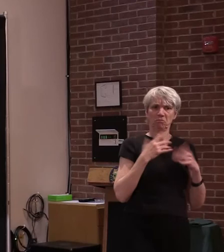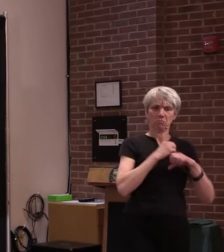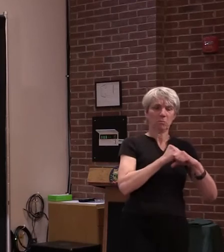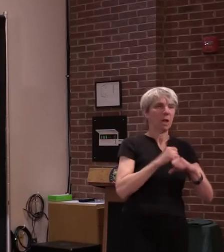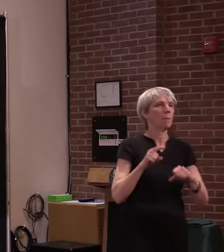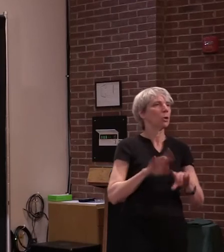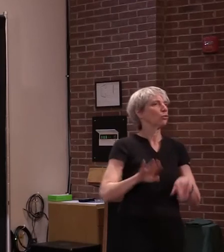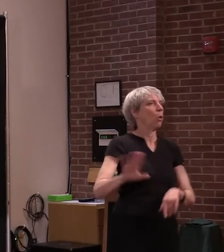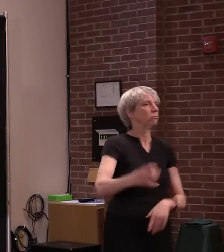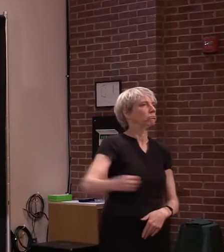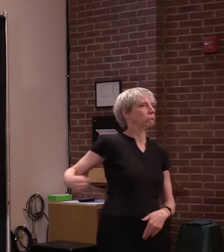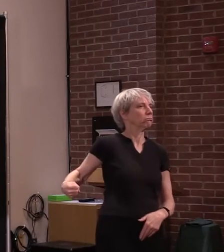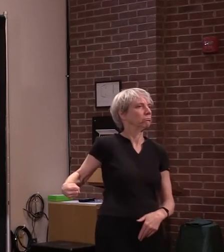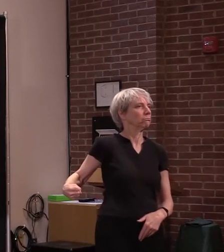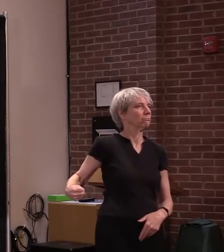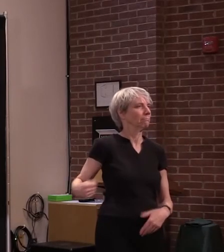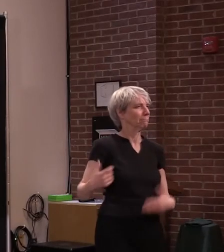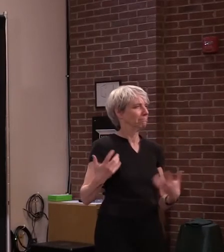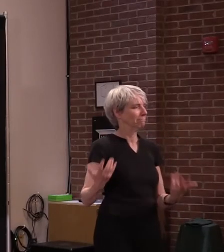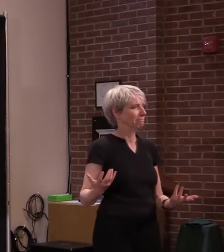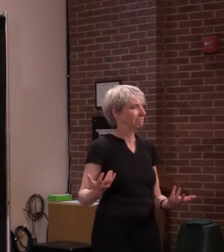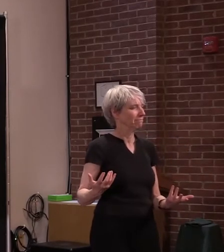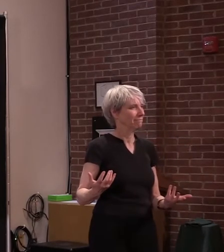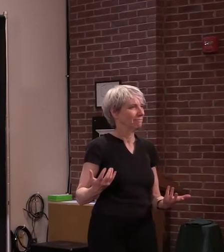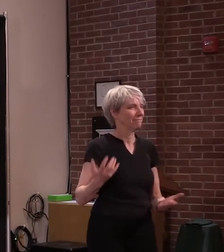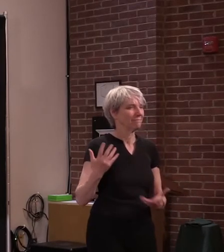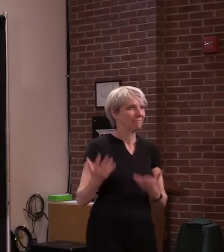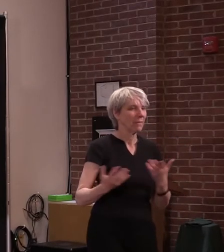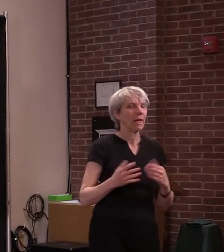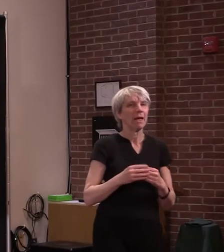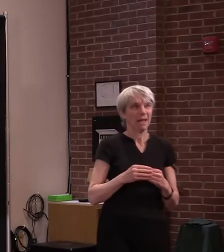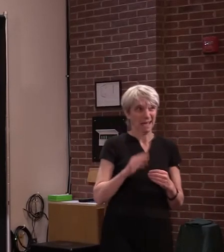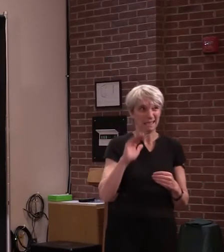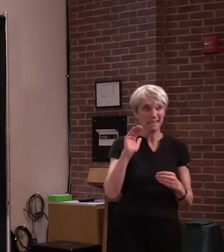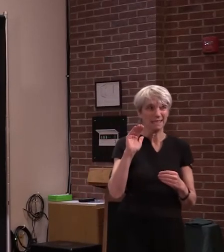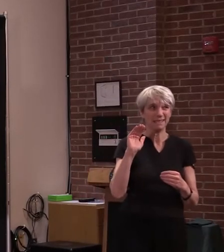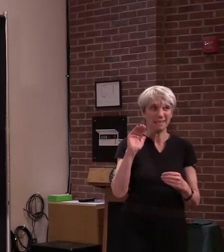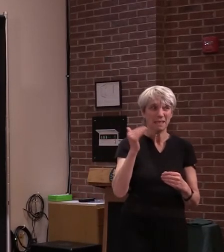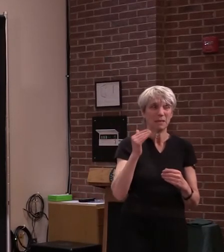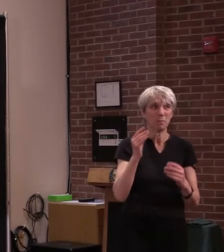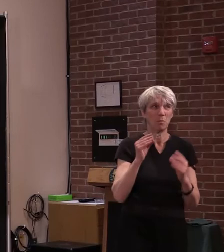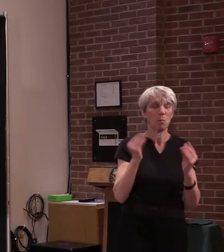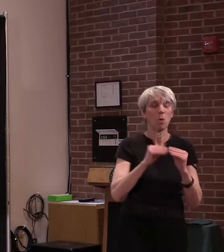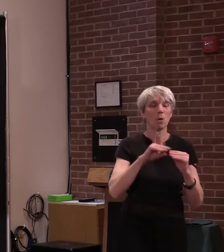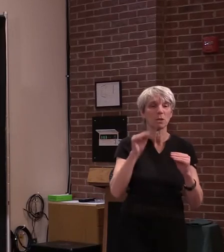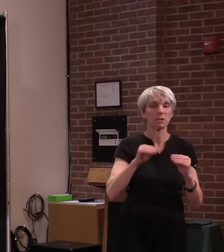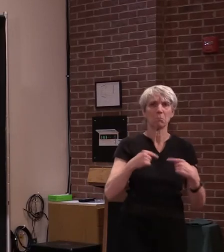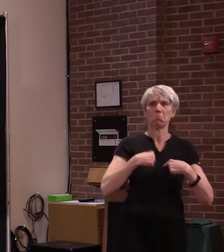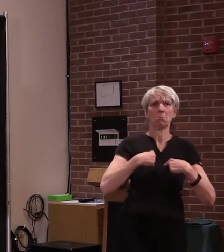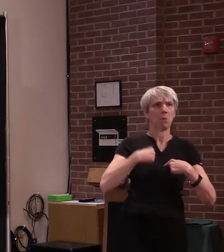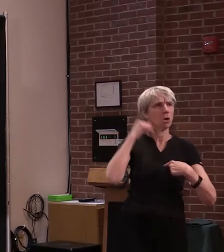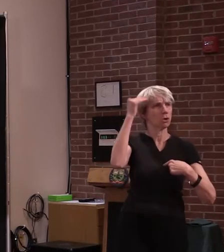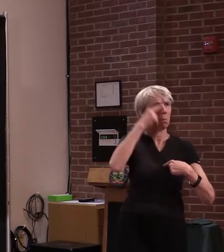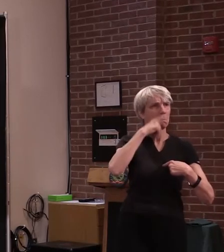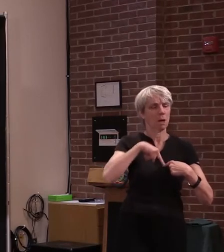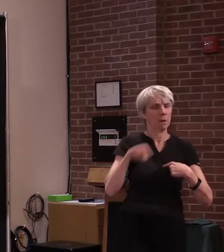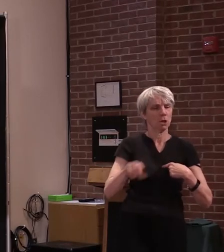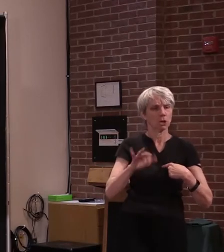that's based on what we're seeing with the percentages, that's probably typically the case. But Dr.